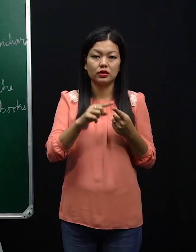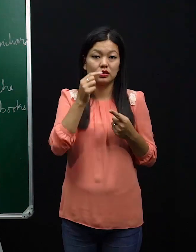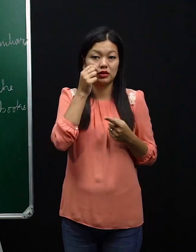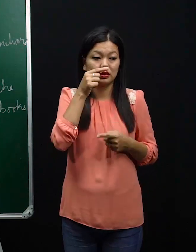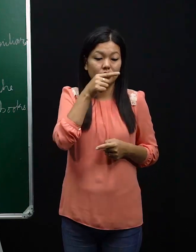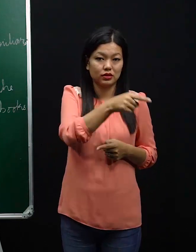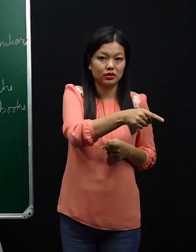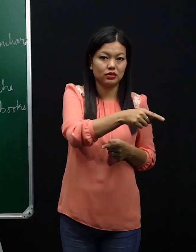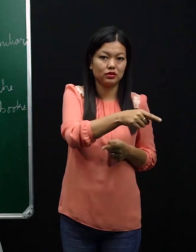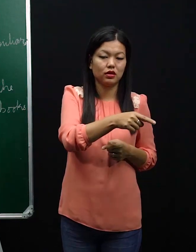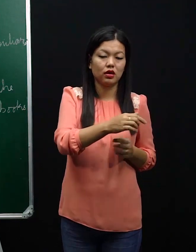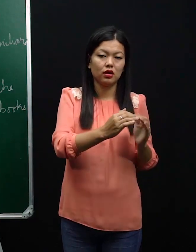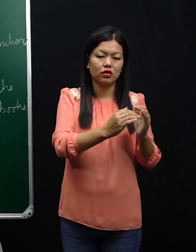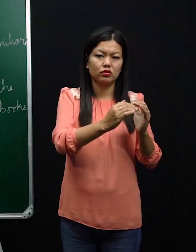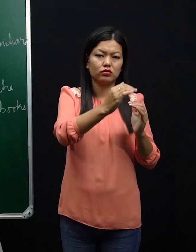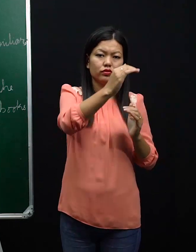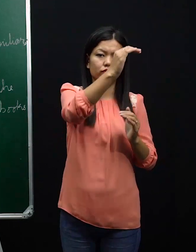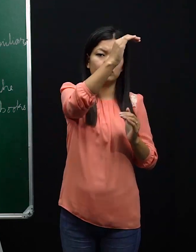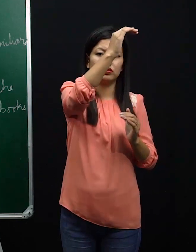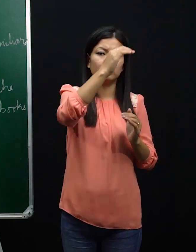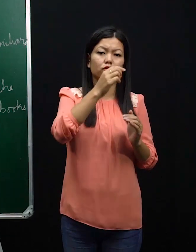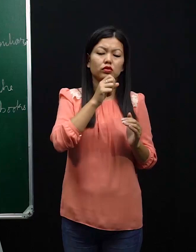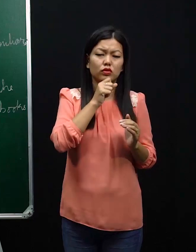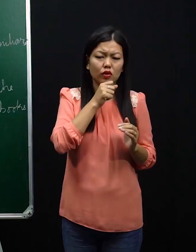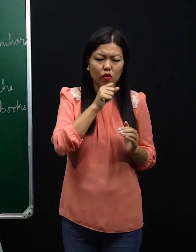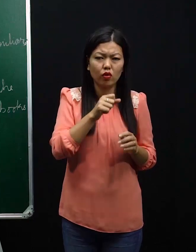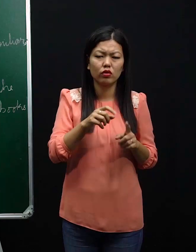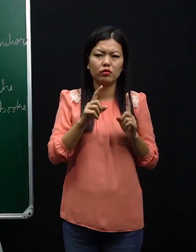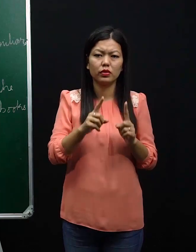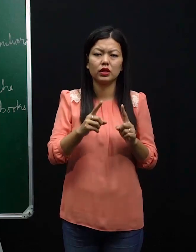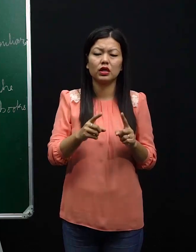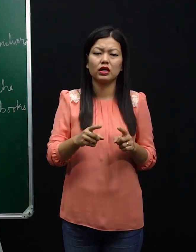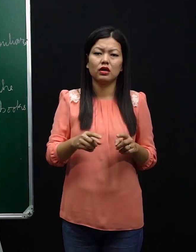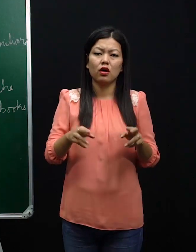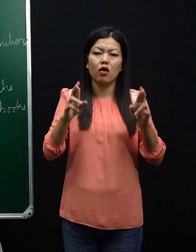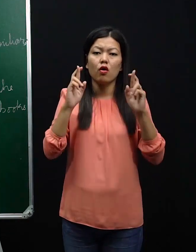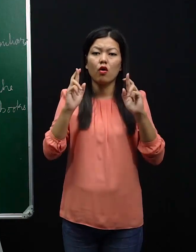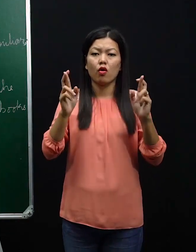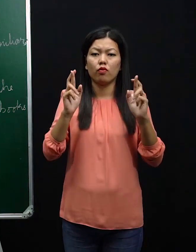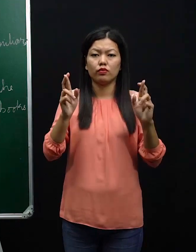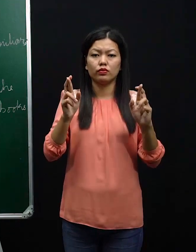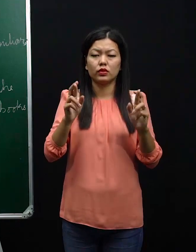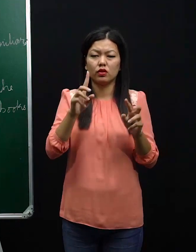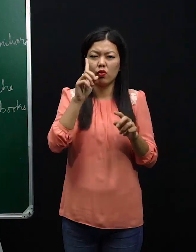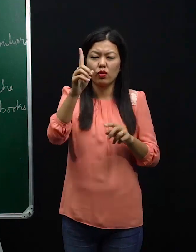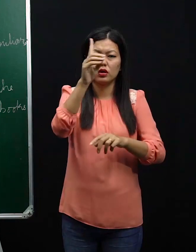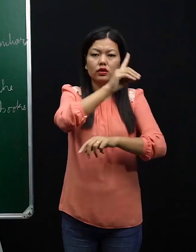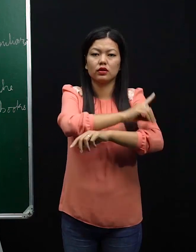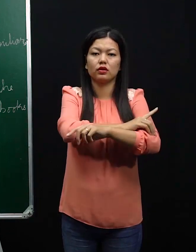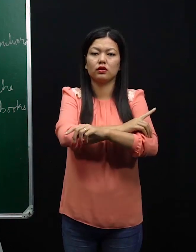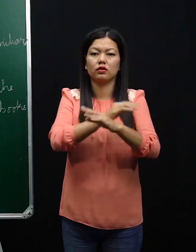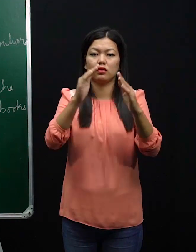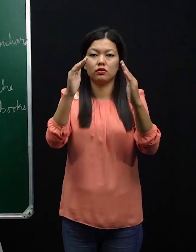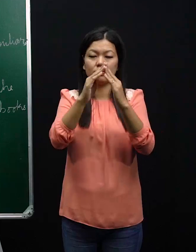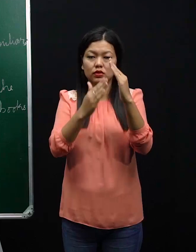been living. At some point of time, he would even be disappointed. You know what is disappointed, right? If you are expecting for